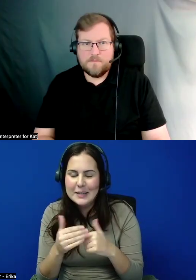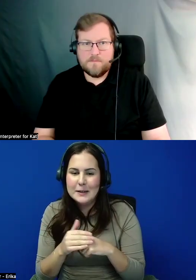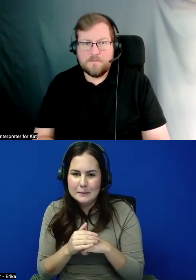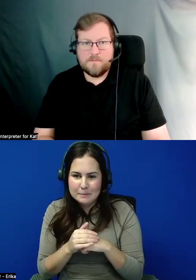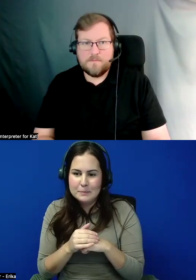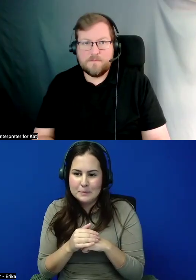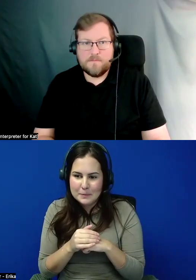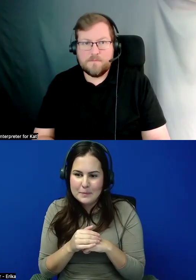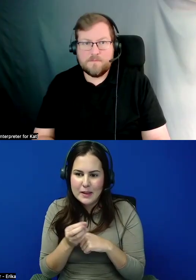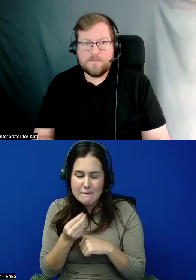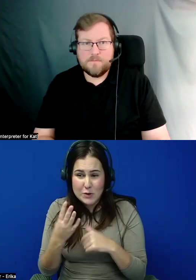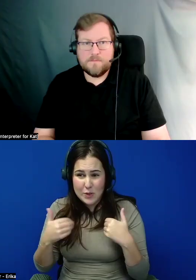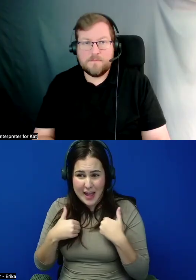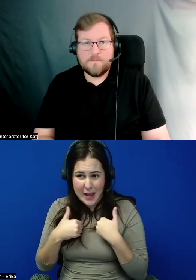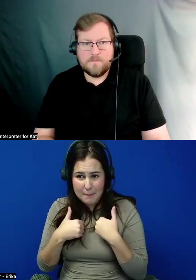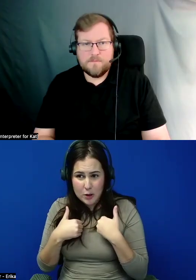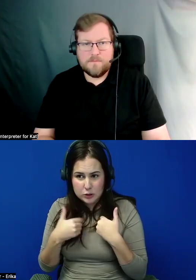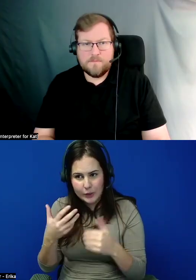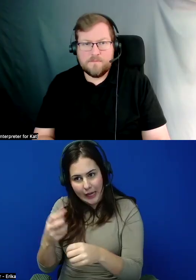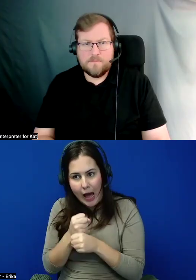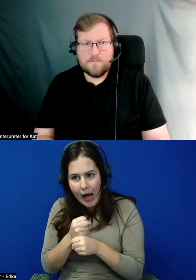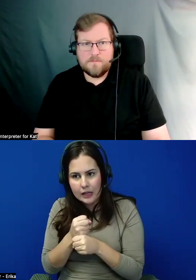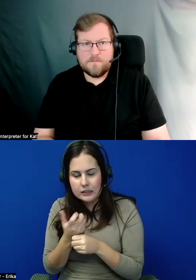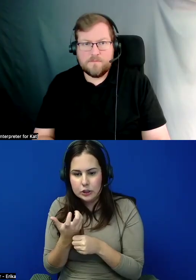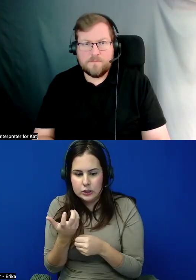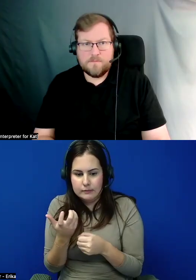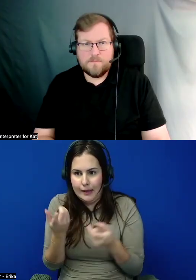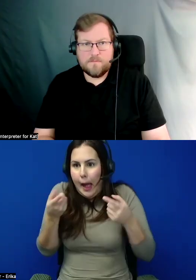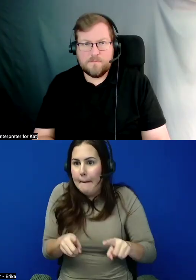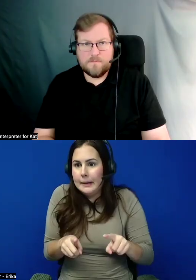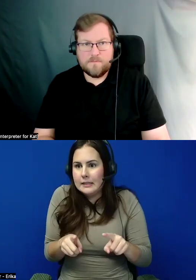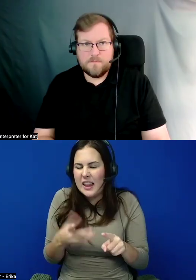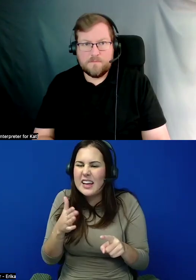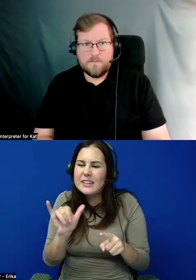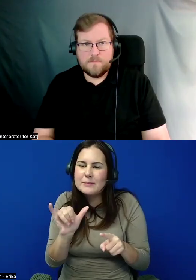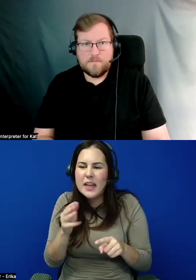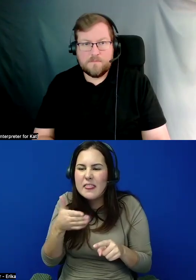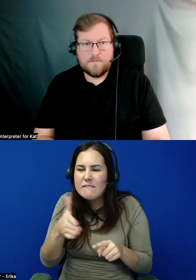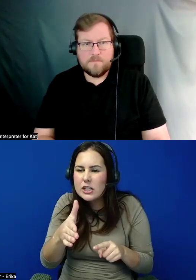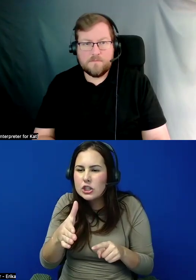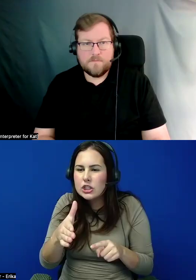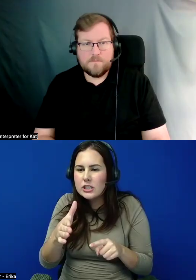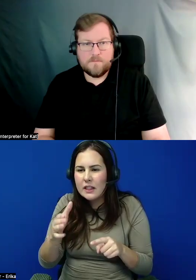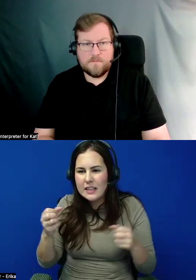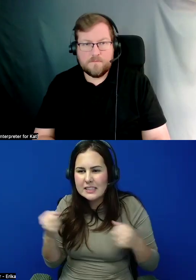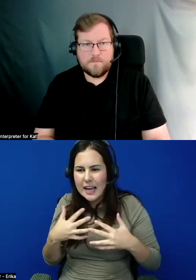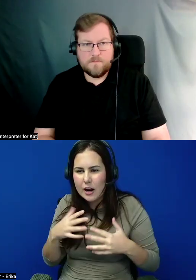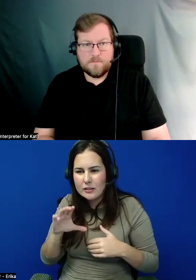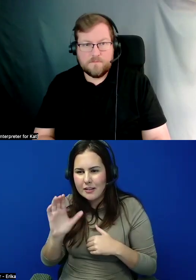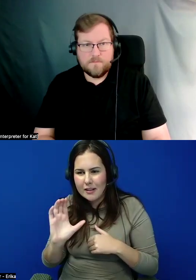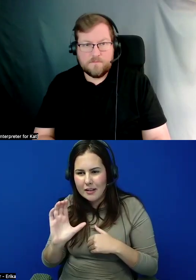were almost like a coincidence, like the fish that startles Claire at the beginning, and so she trips and falls like that.